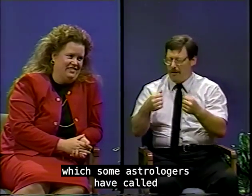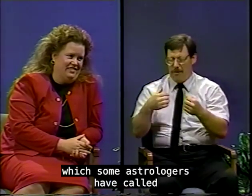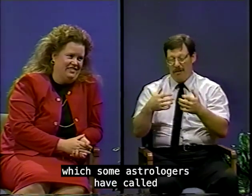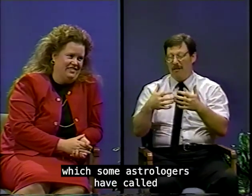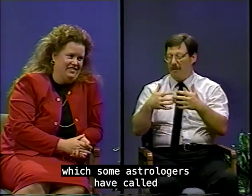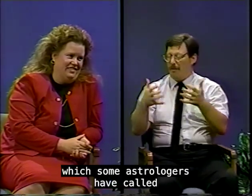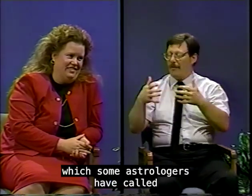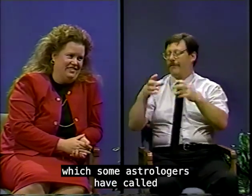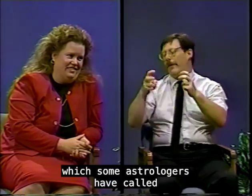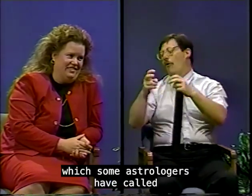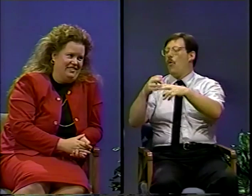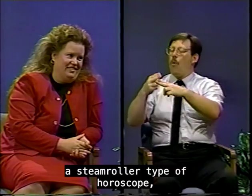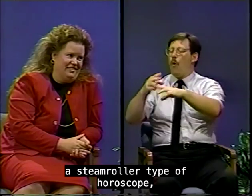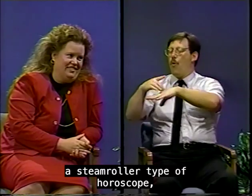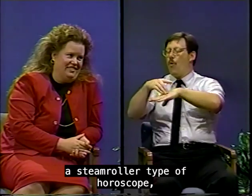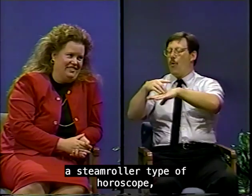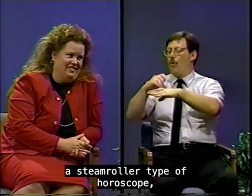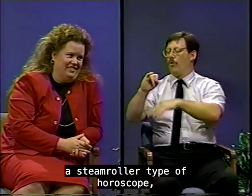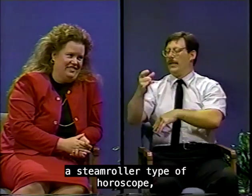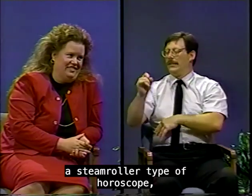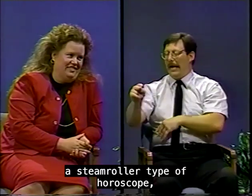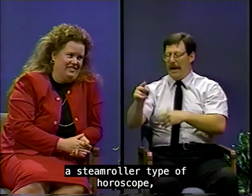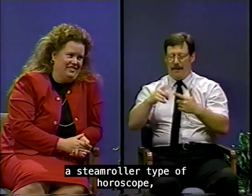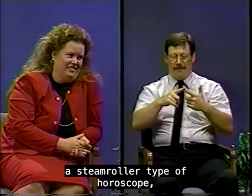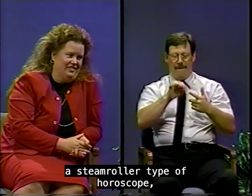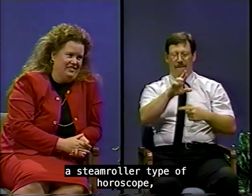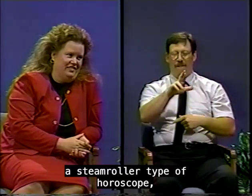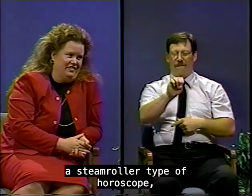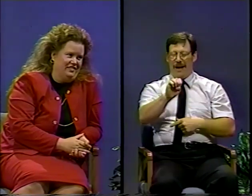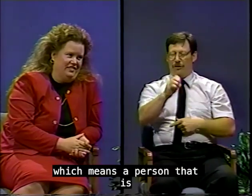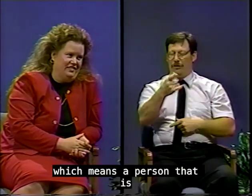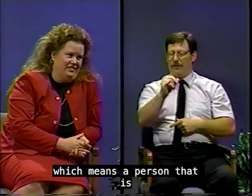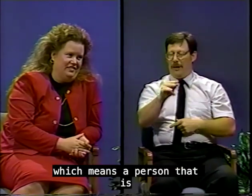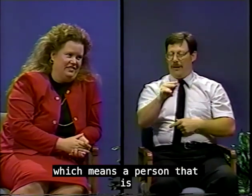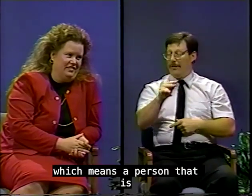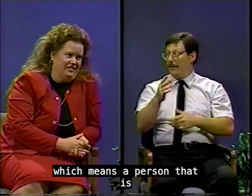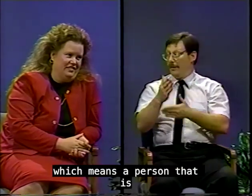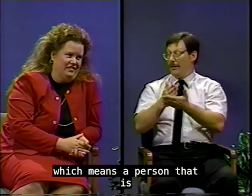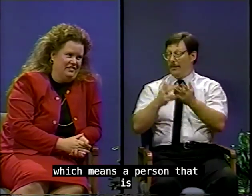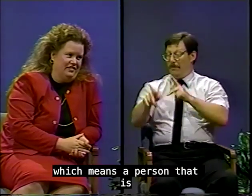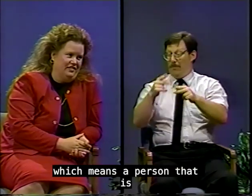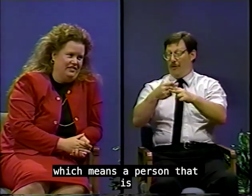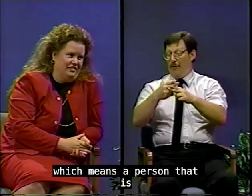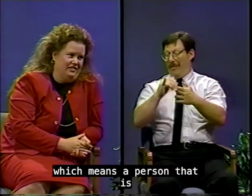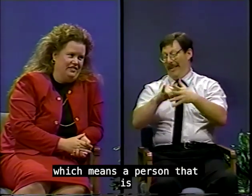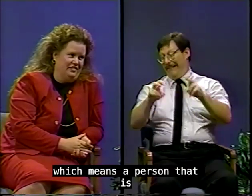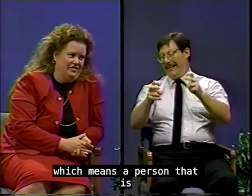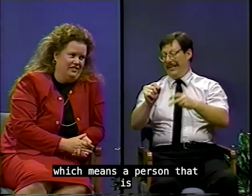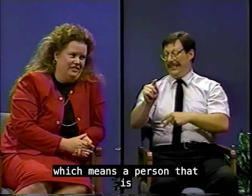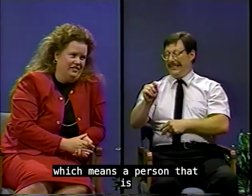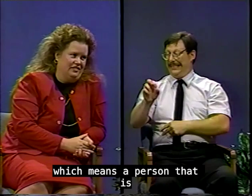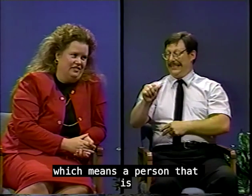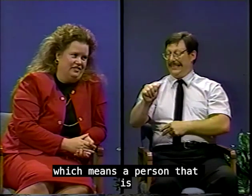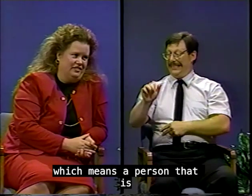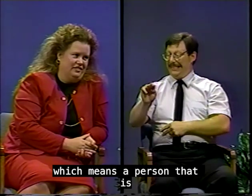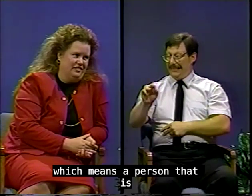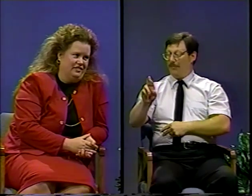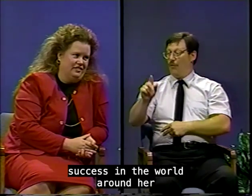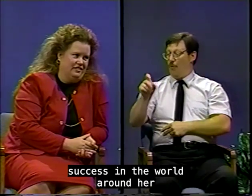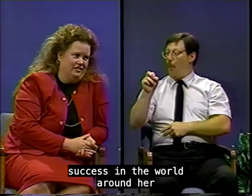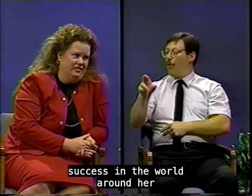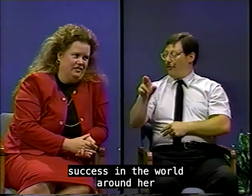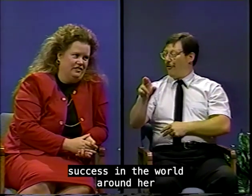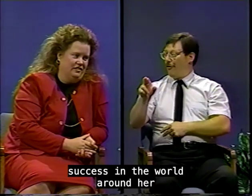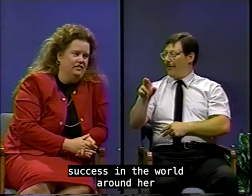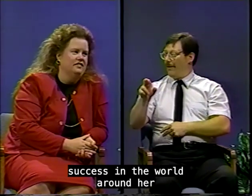which some astrologers have called a steamroller type of horoscope, which means a person that is very oriented toward